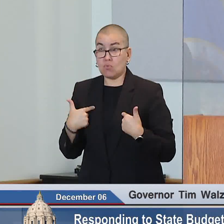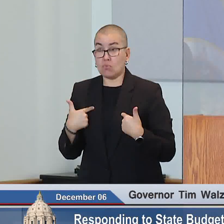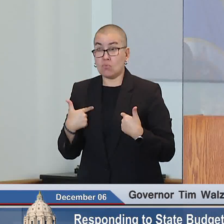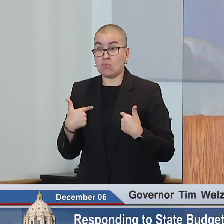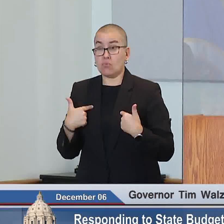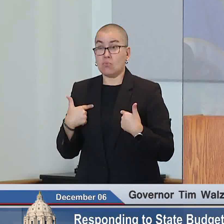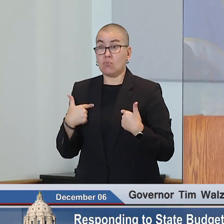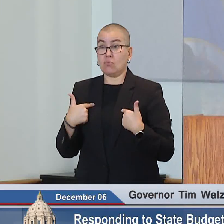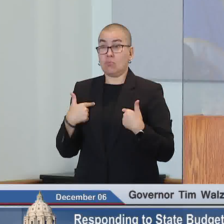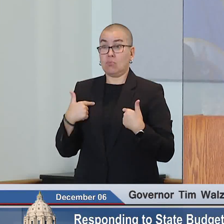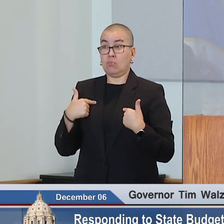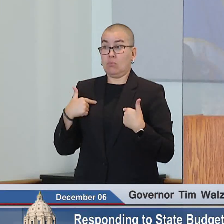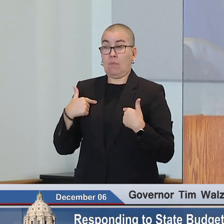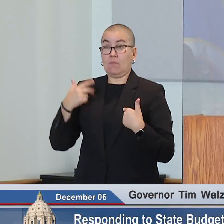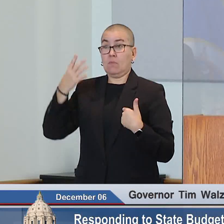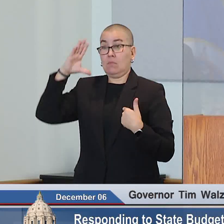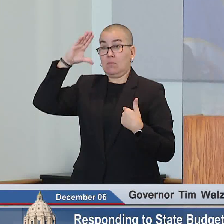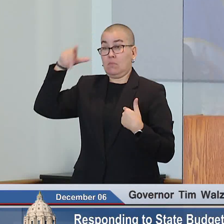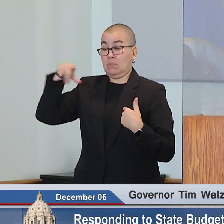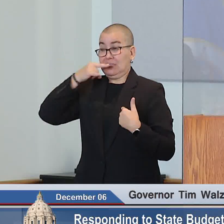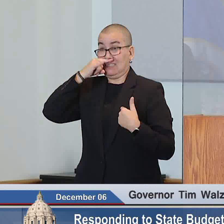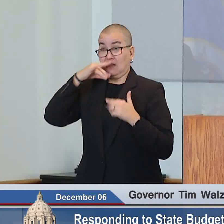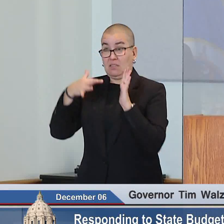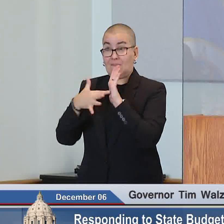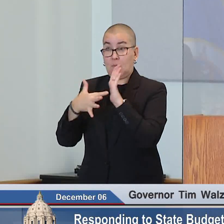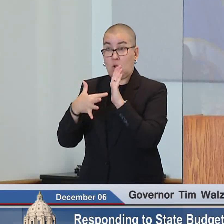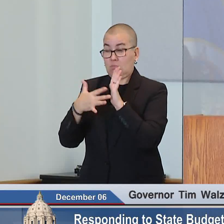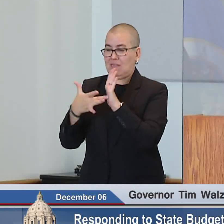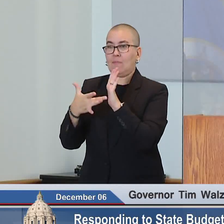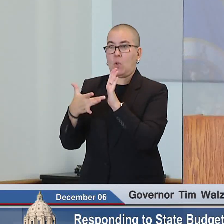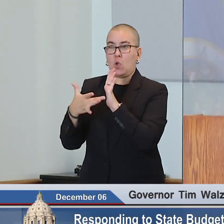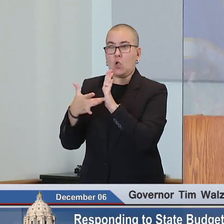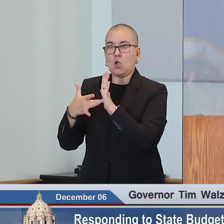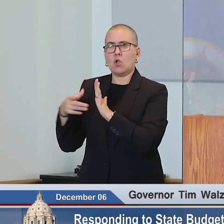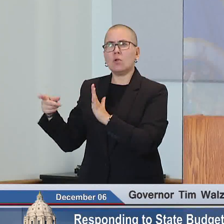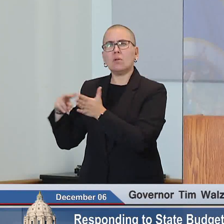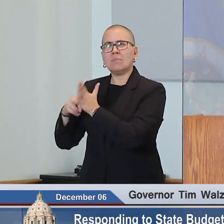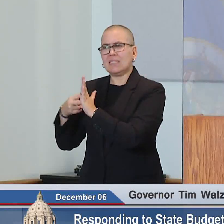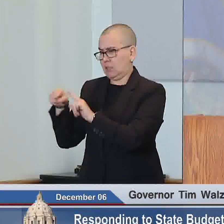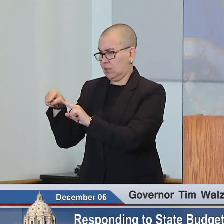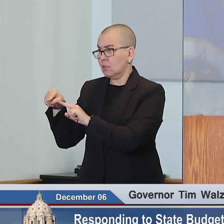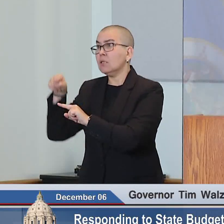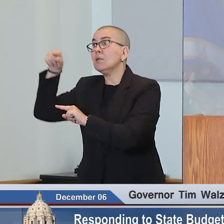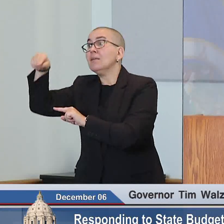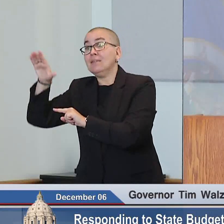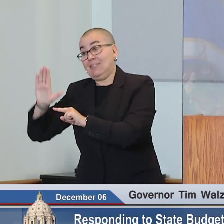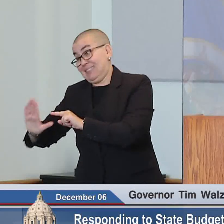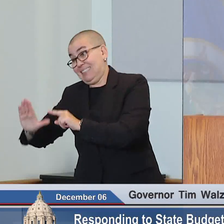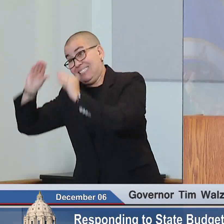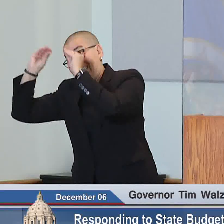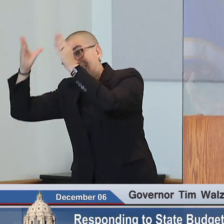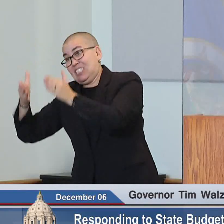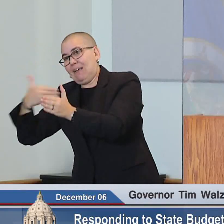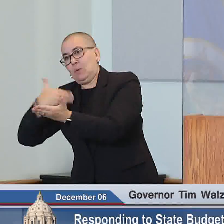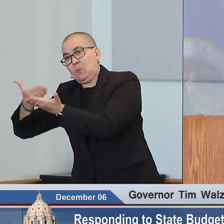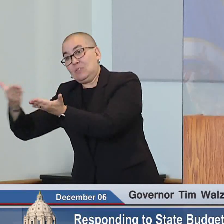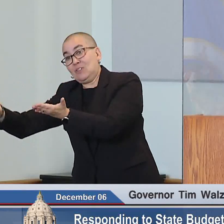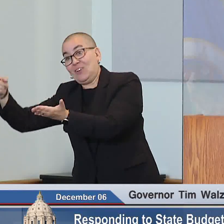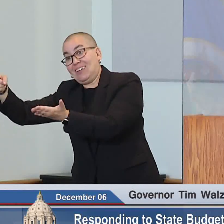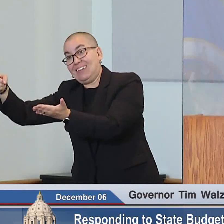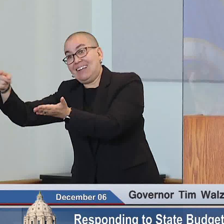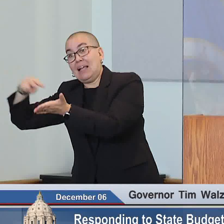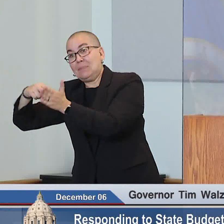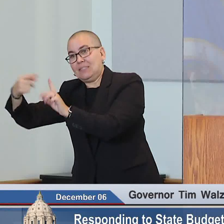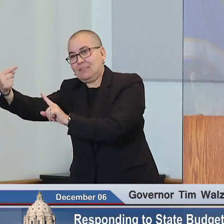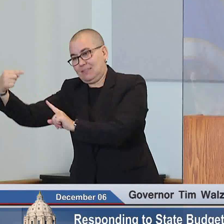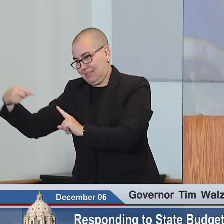student has the resources they need to be able to do what they need to get done and achieve their education. First of all, starting out, I think we're going to talk about